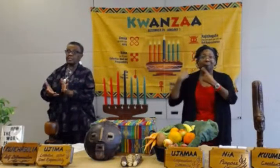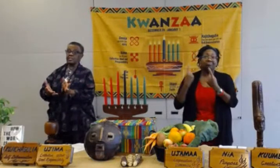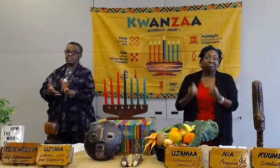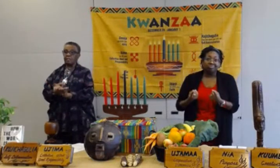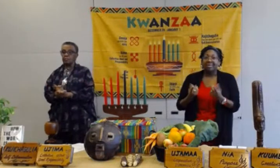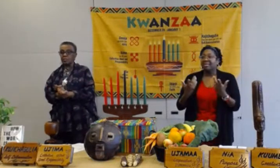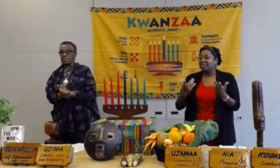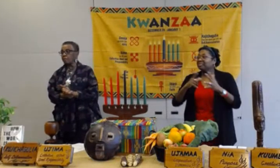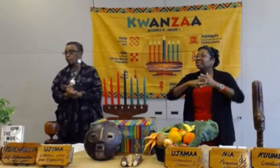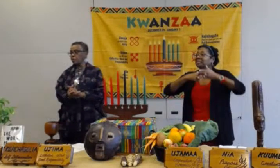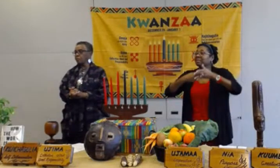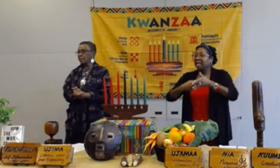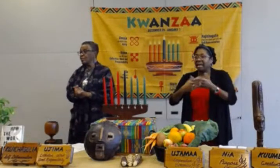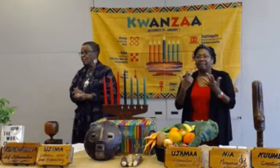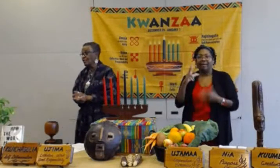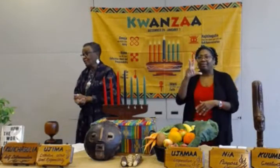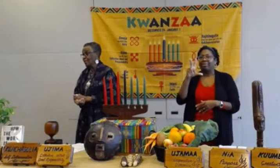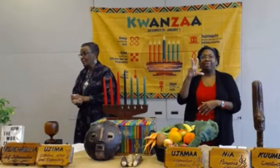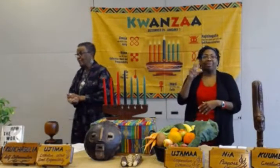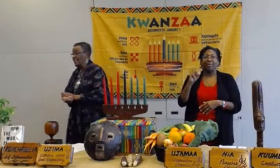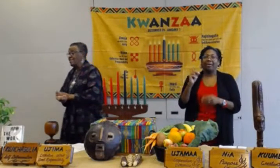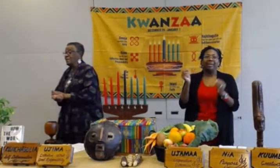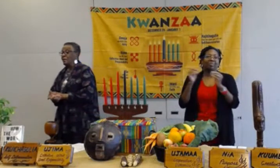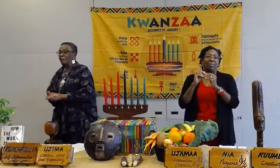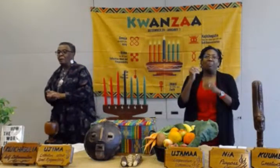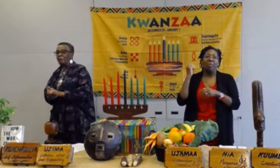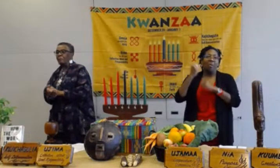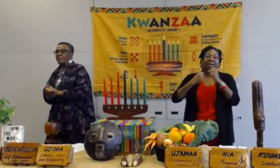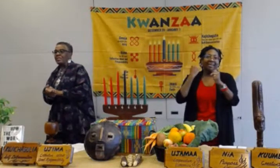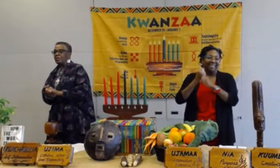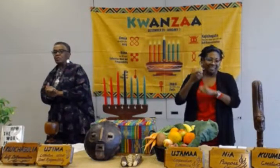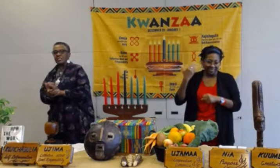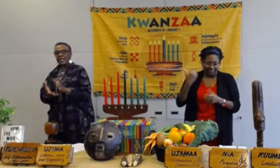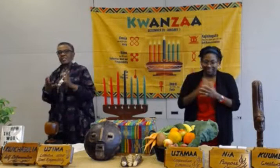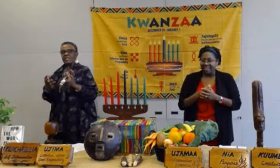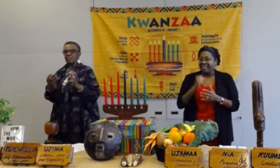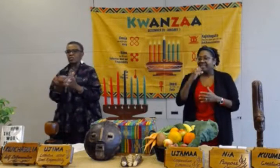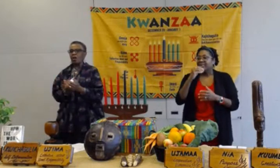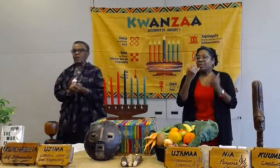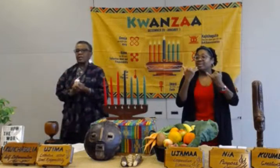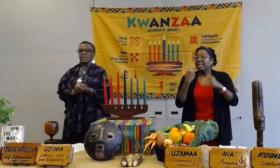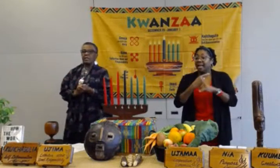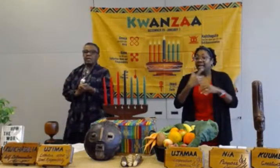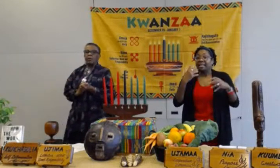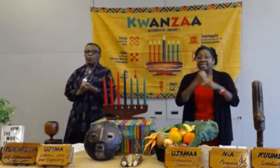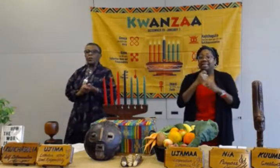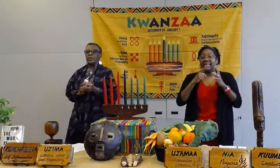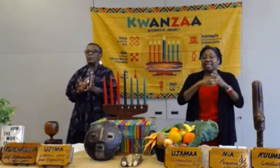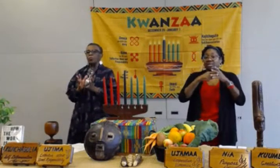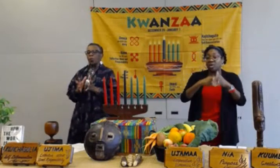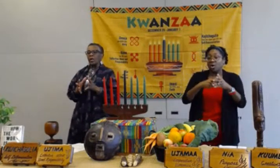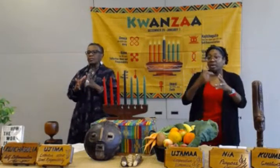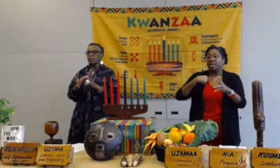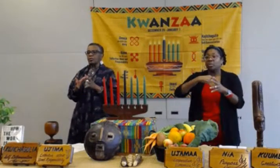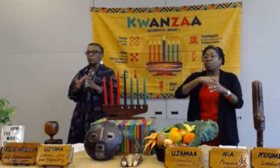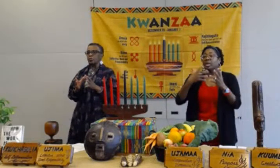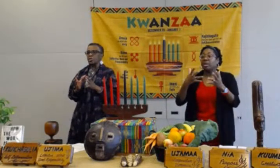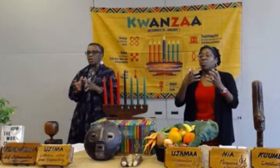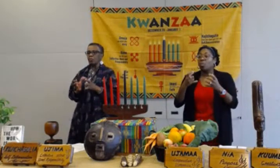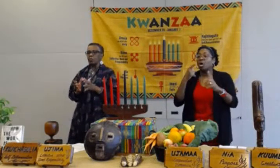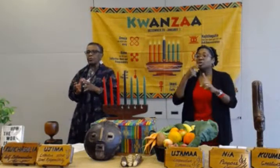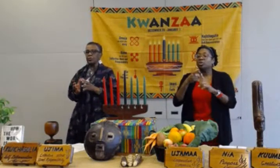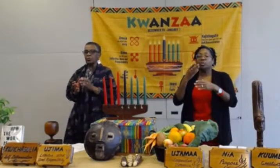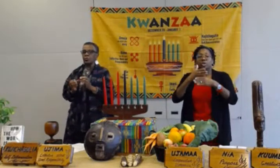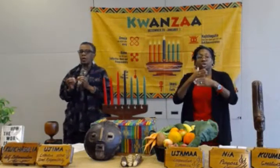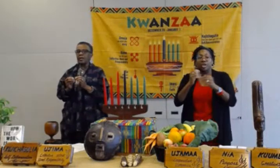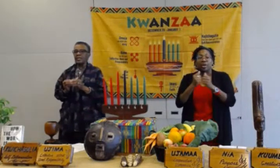since its inception some 30 plus years ago. So today, to get started, we want to